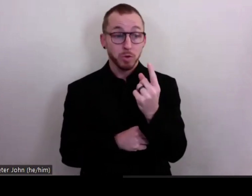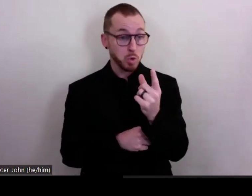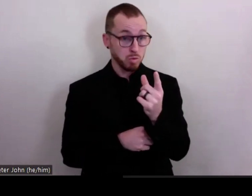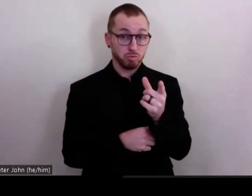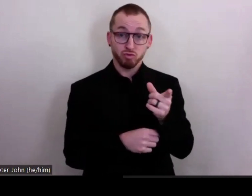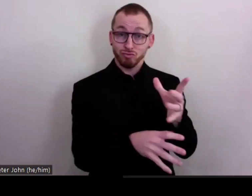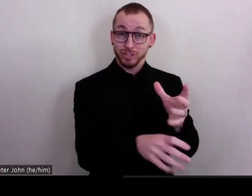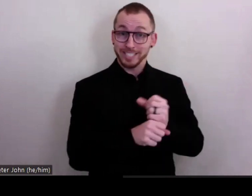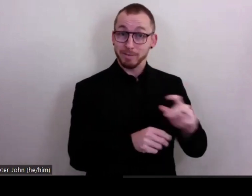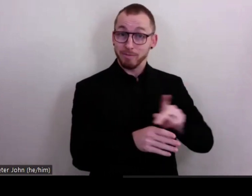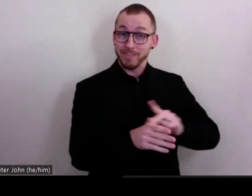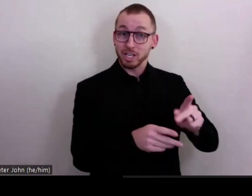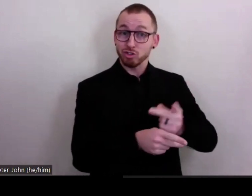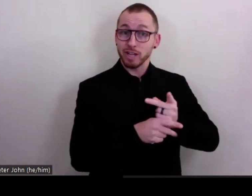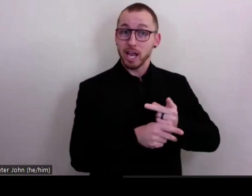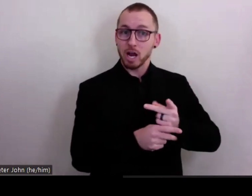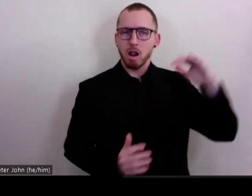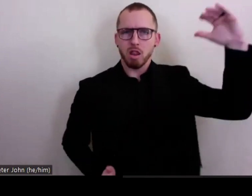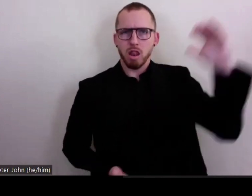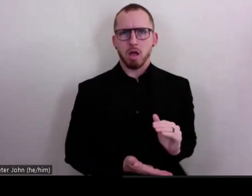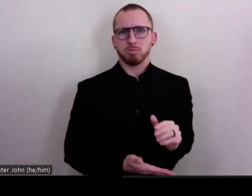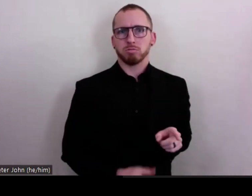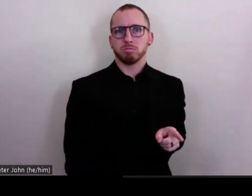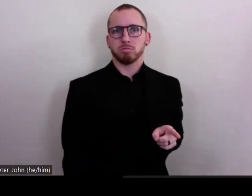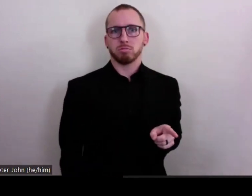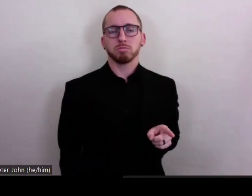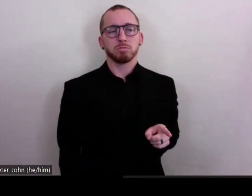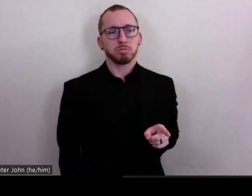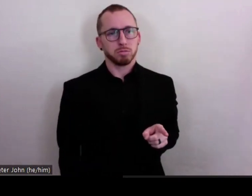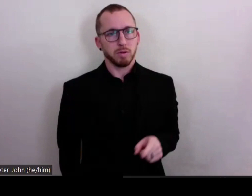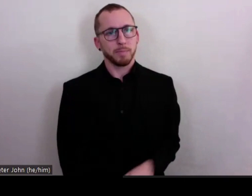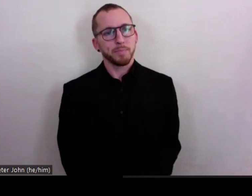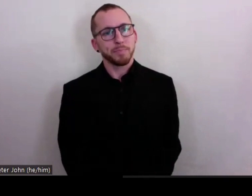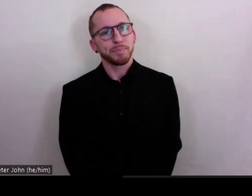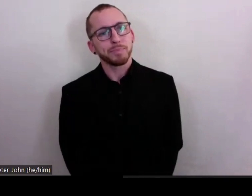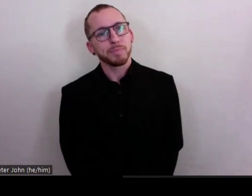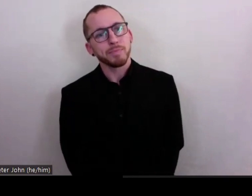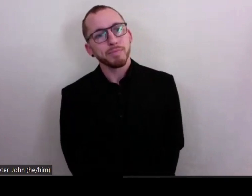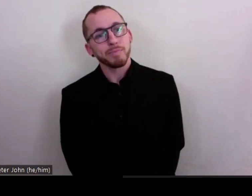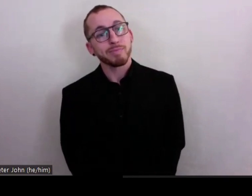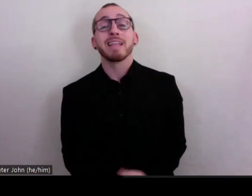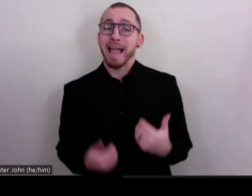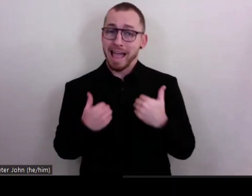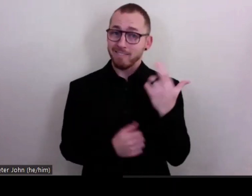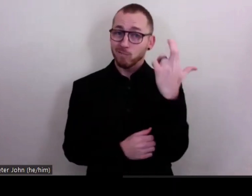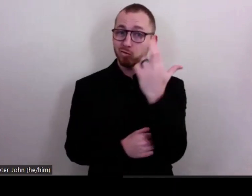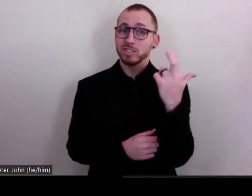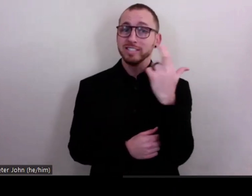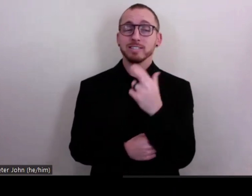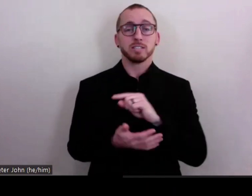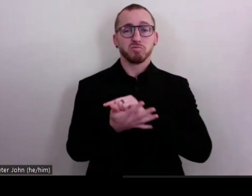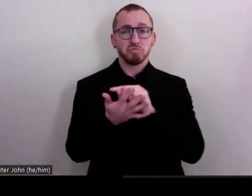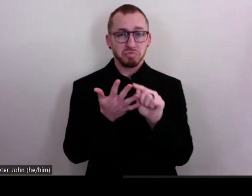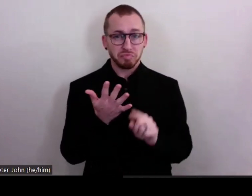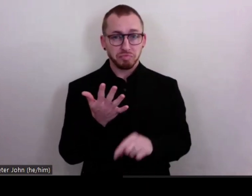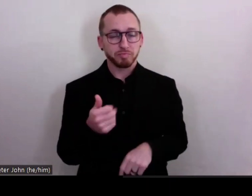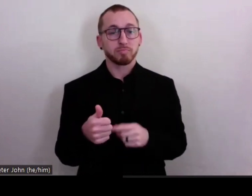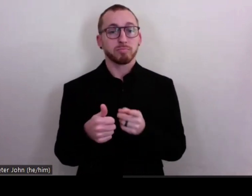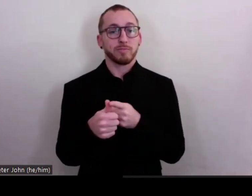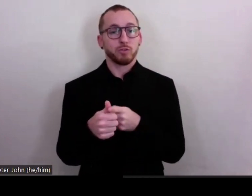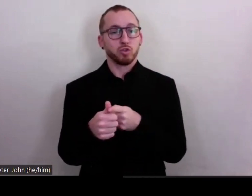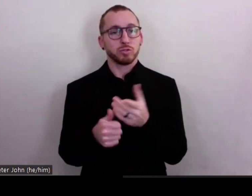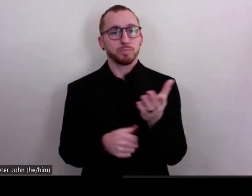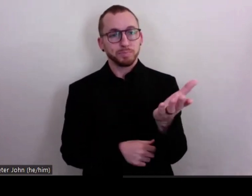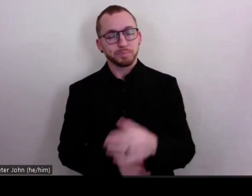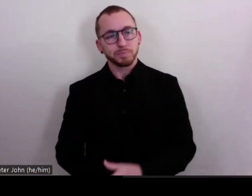likely to receive professional care. And there are some reasons for that. First